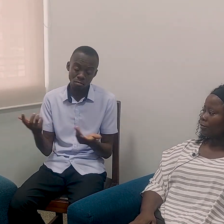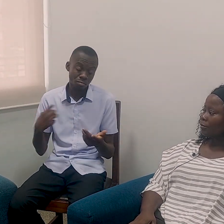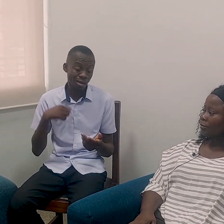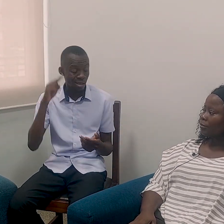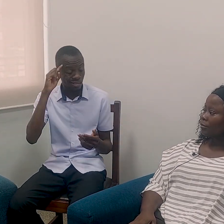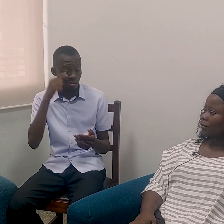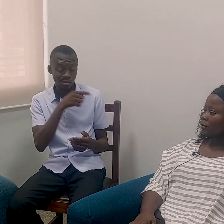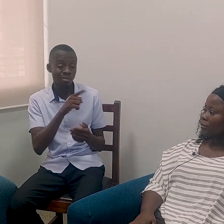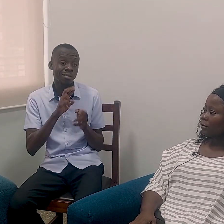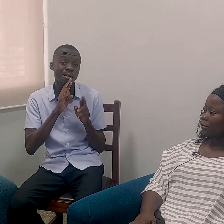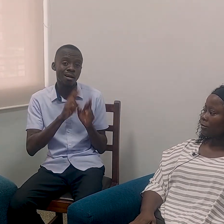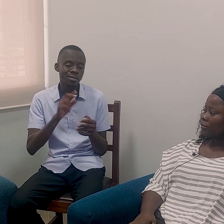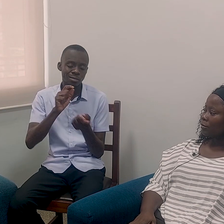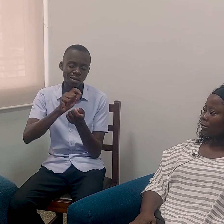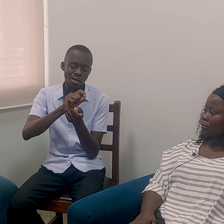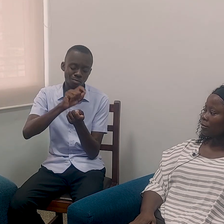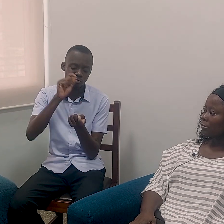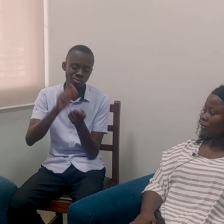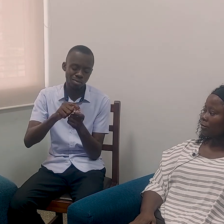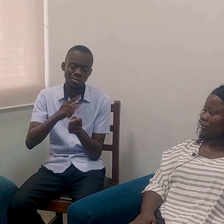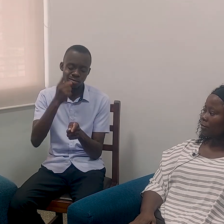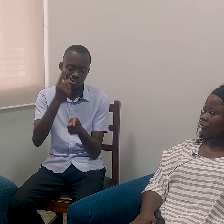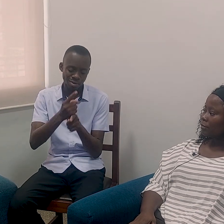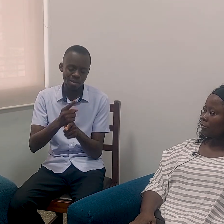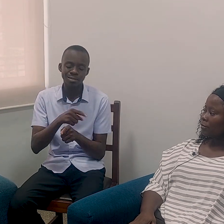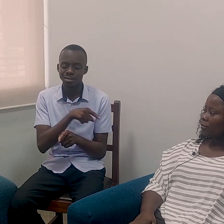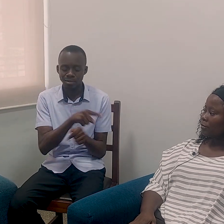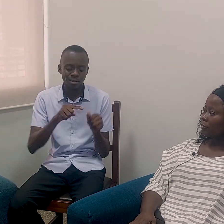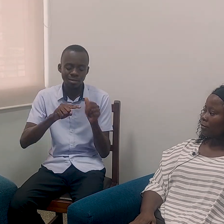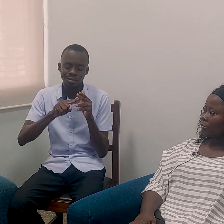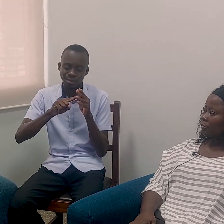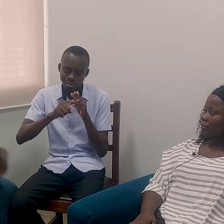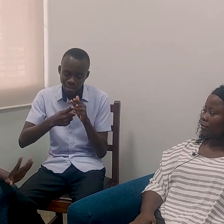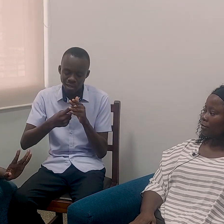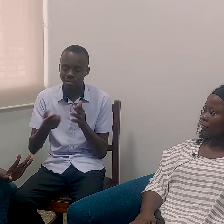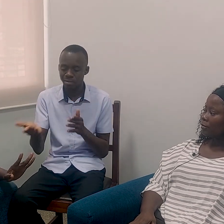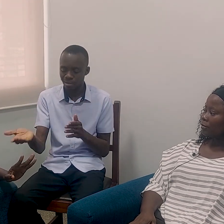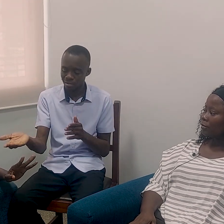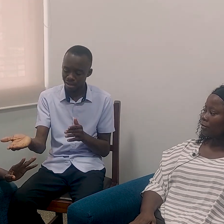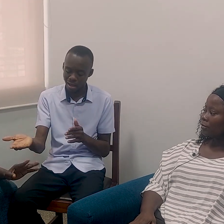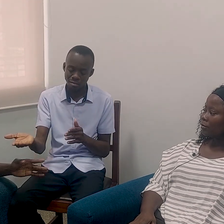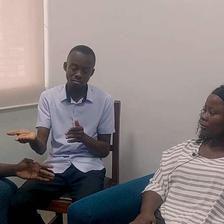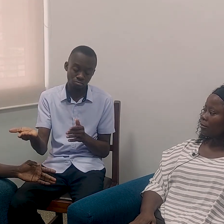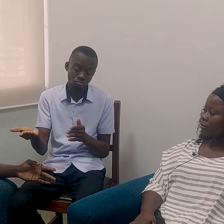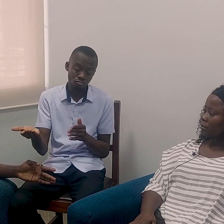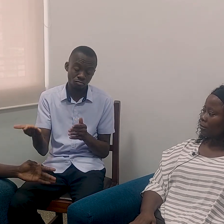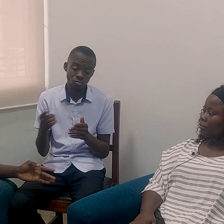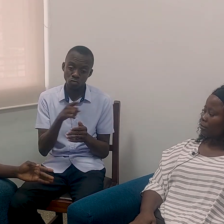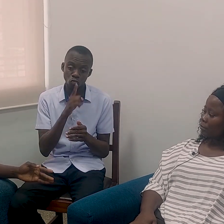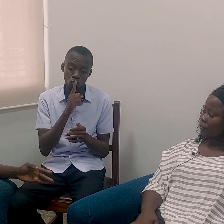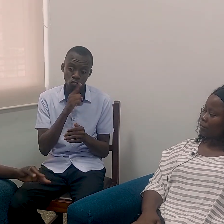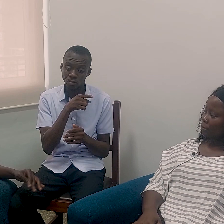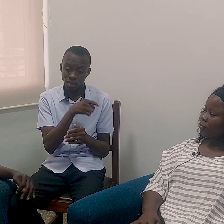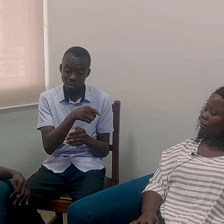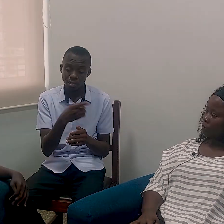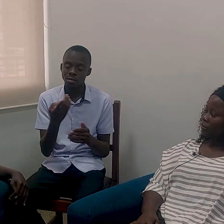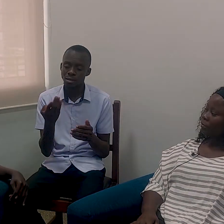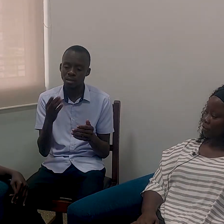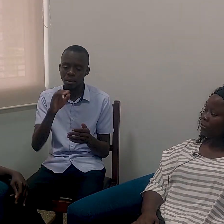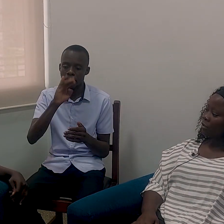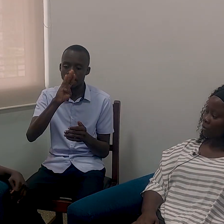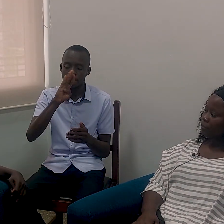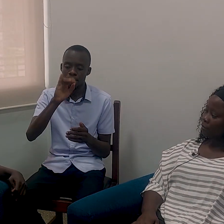head. It definitely starts from childhood. Like, there's most conditions, if anything, like she said, the biopsychosocial model,